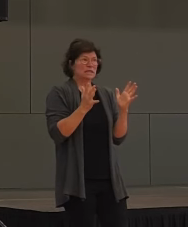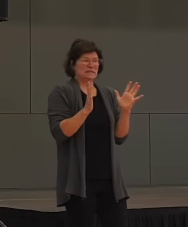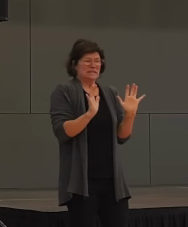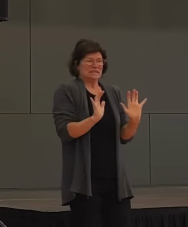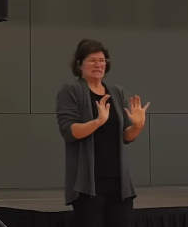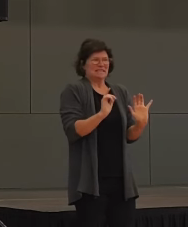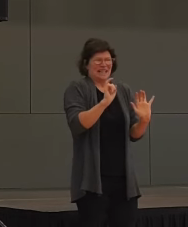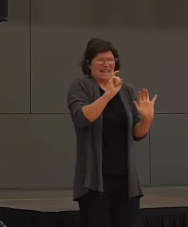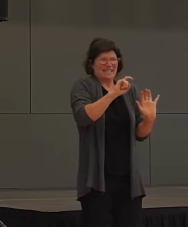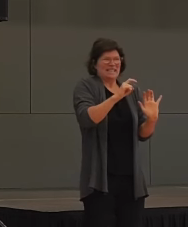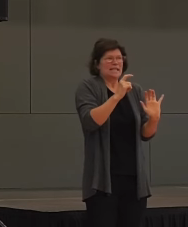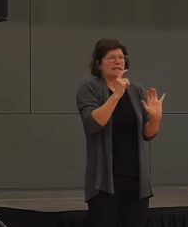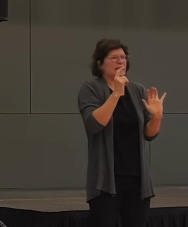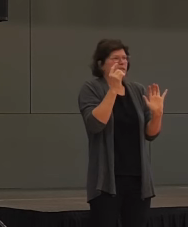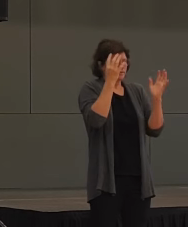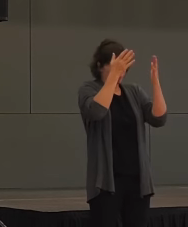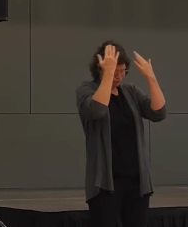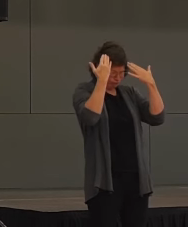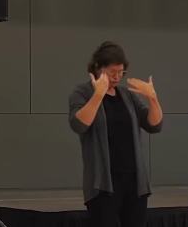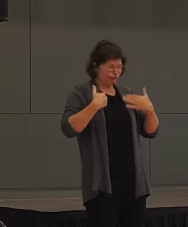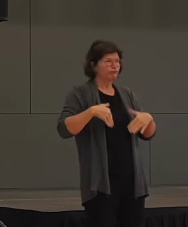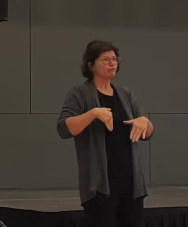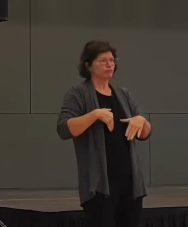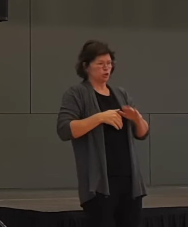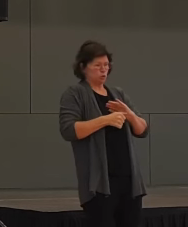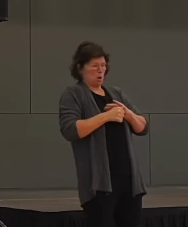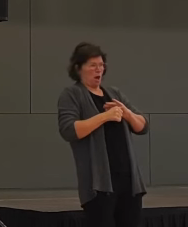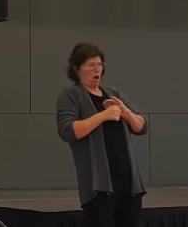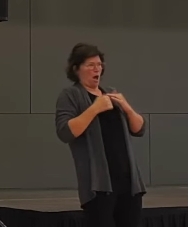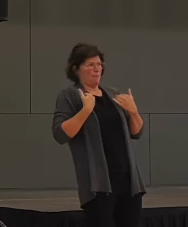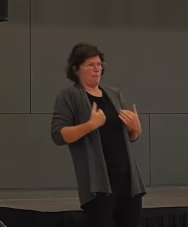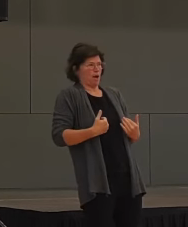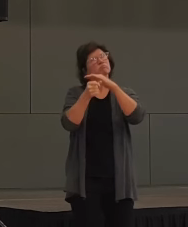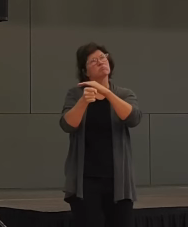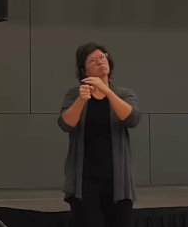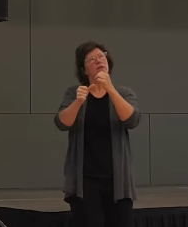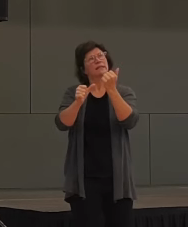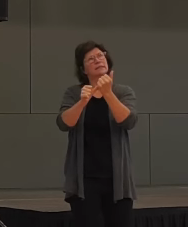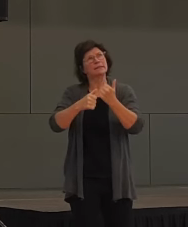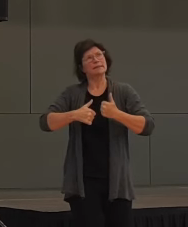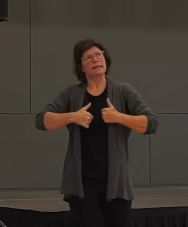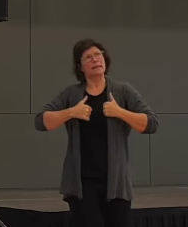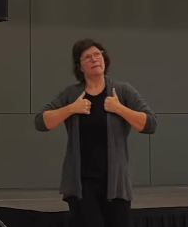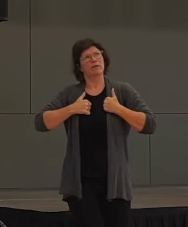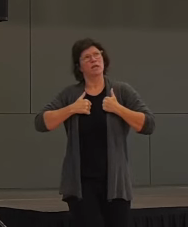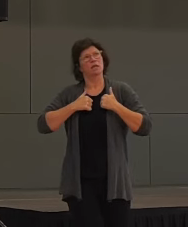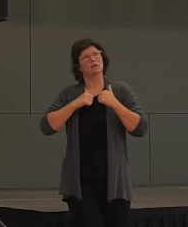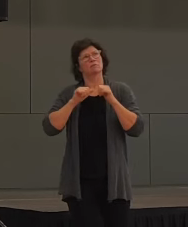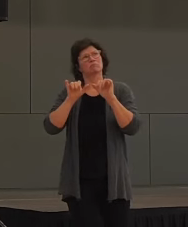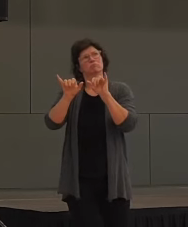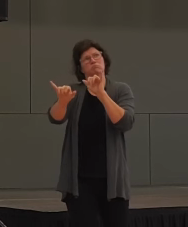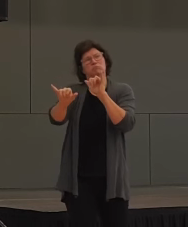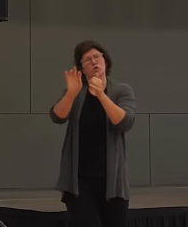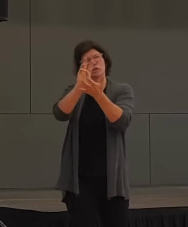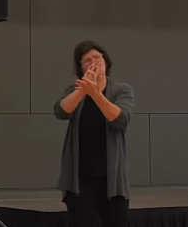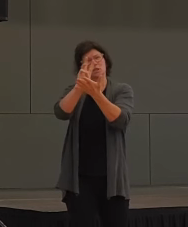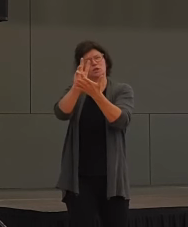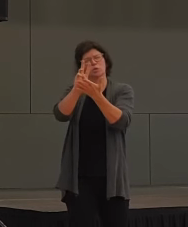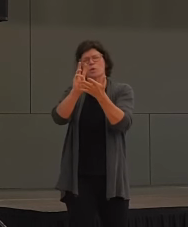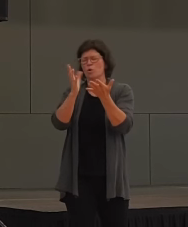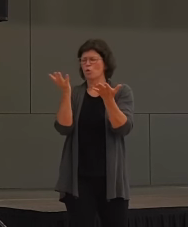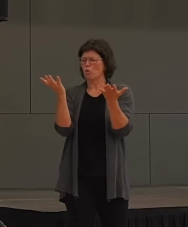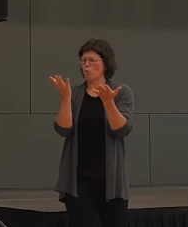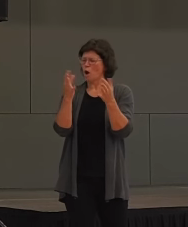would need some sort of coverage or protection. We may need some more of those, and I'll get in care to you. This Who I